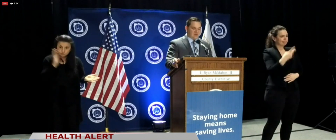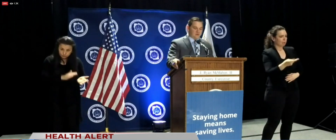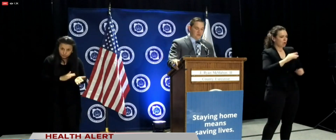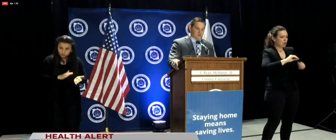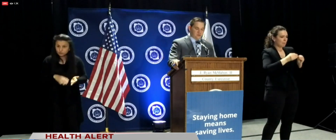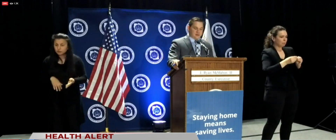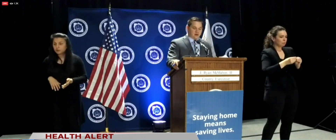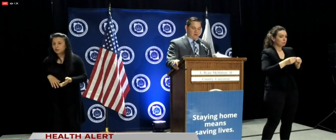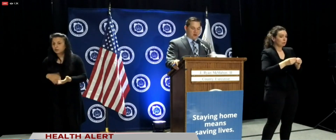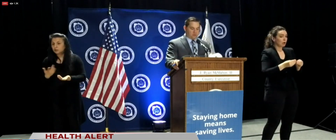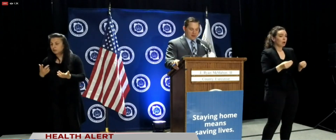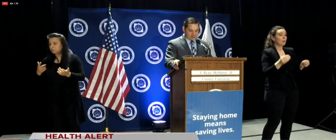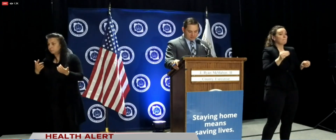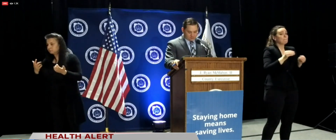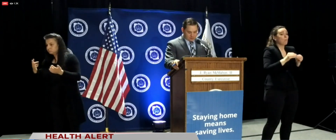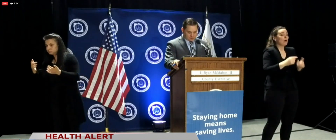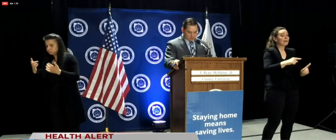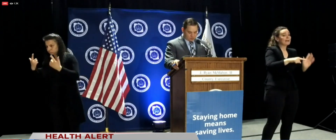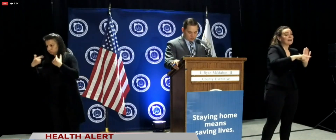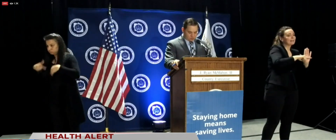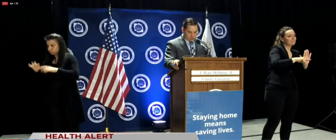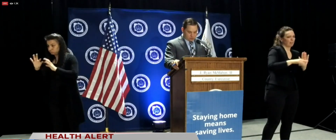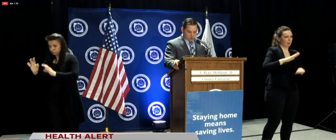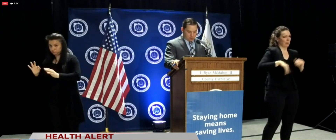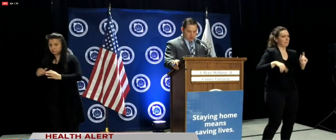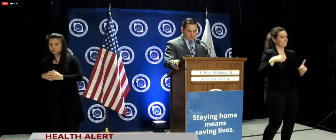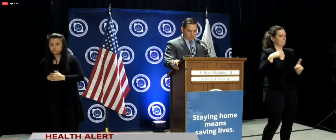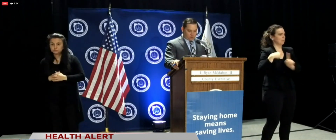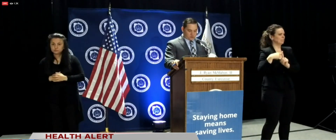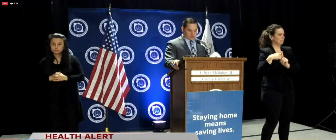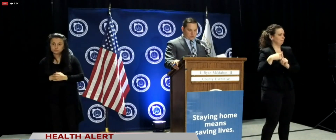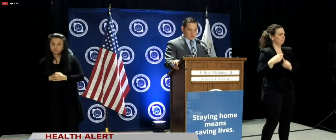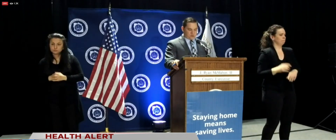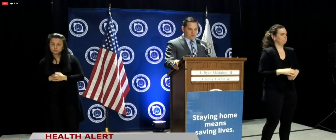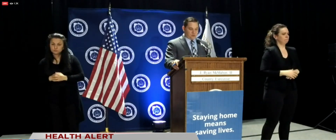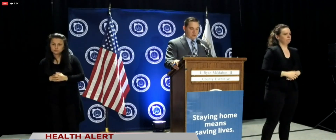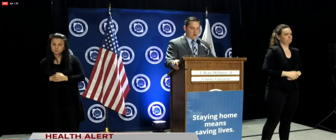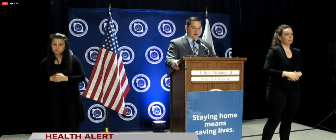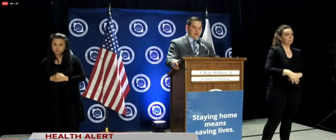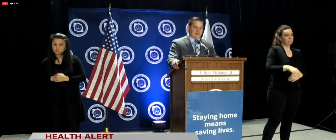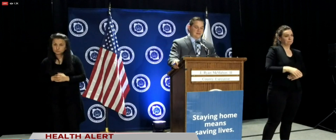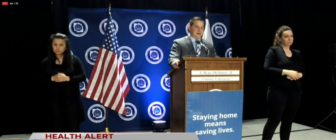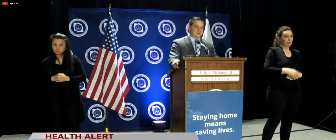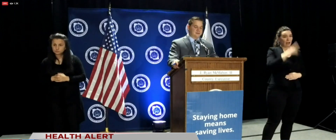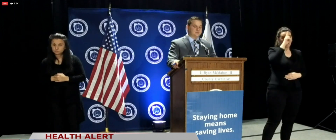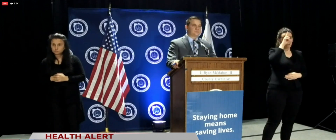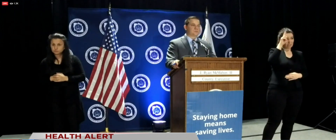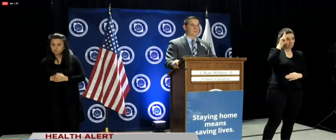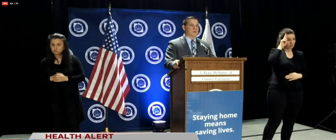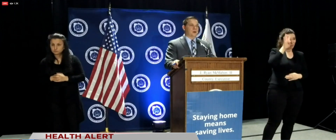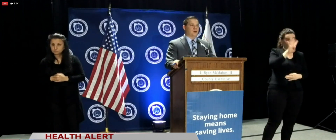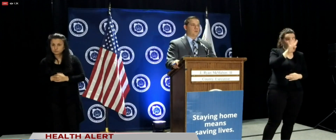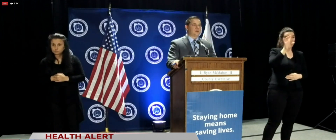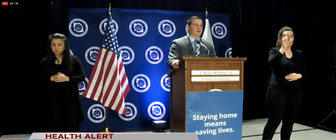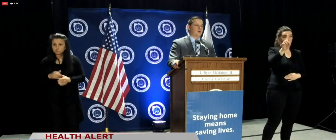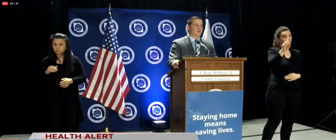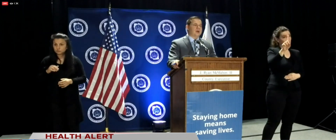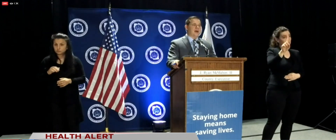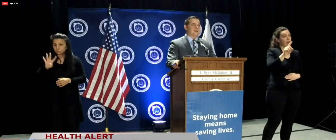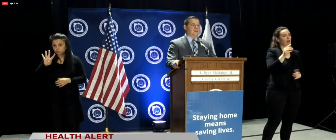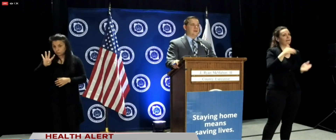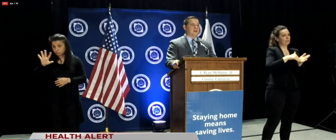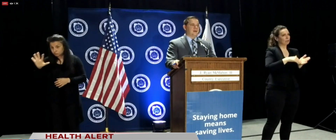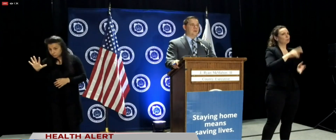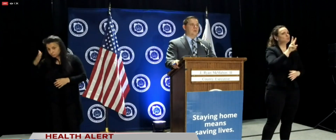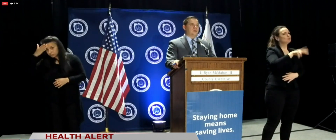45 individuals out of our positive caseload of 422 are contacts. We know